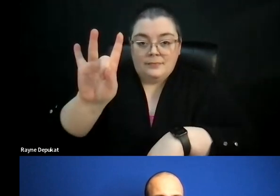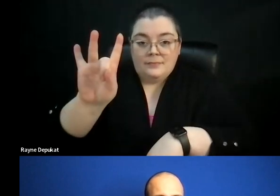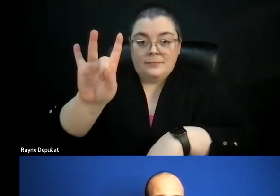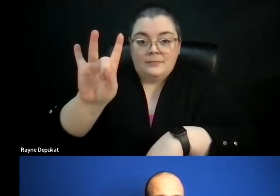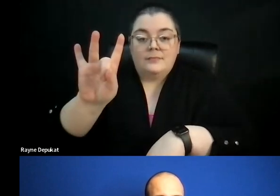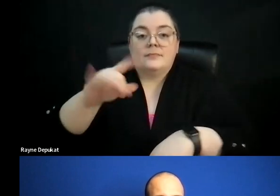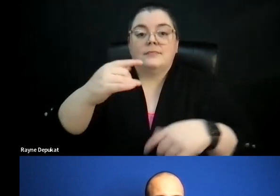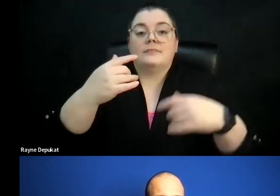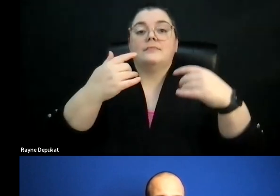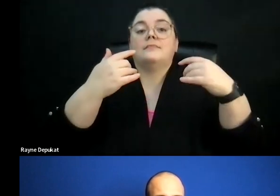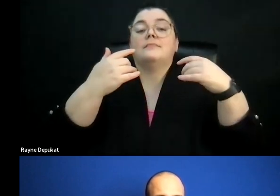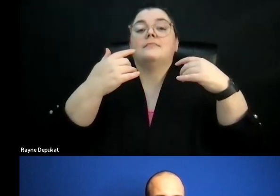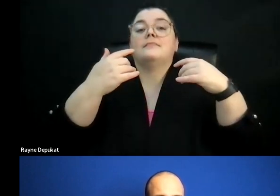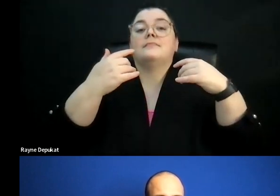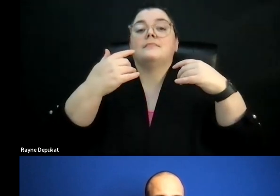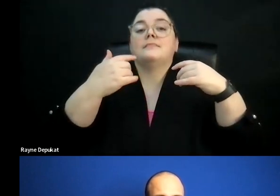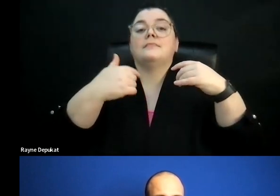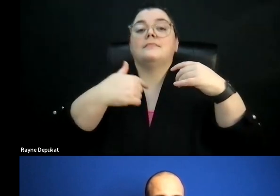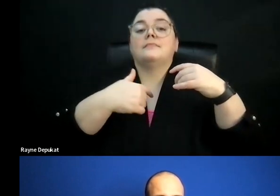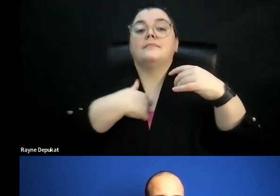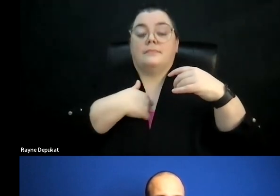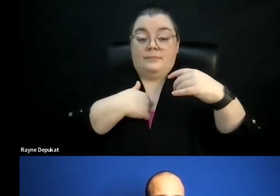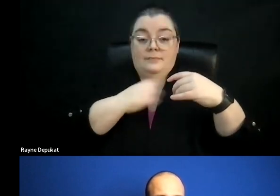So right now it is 8 o'clock.